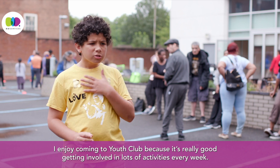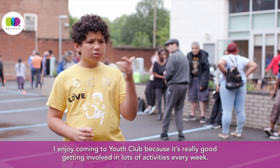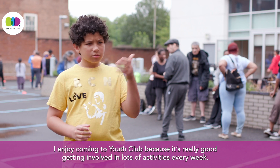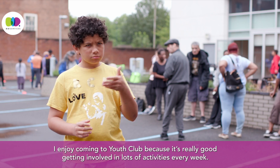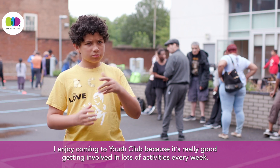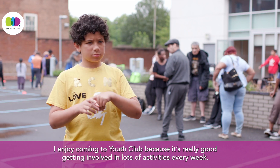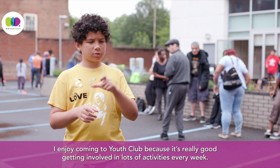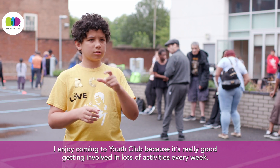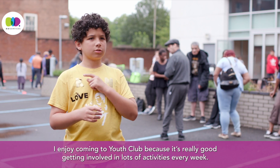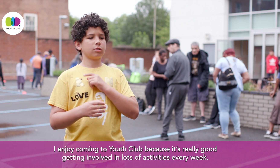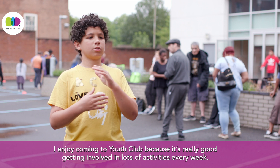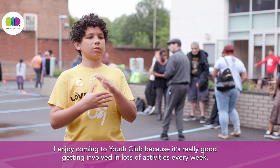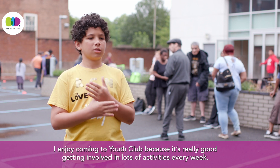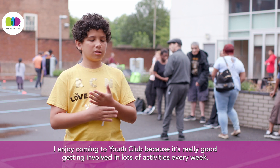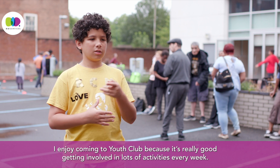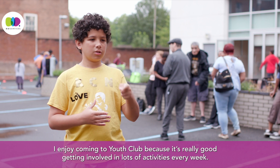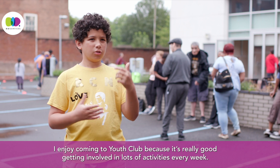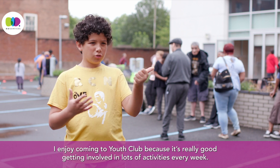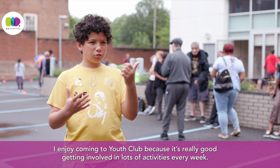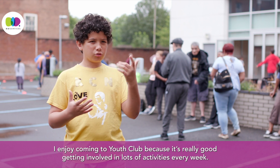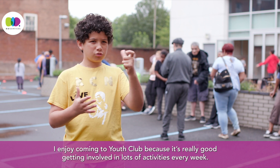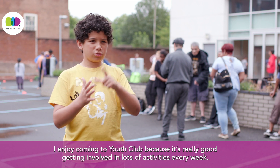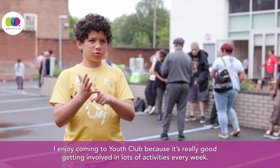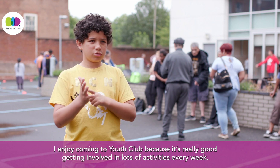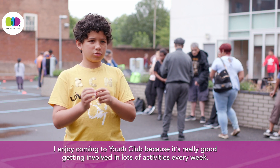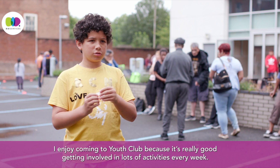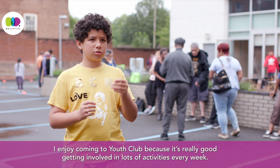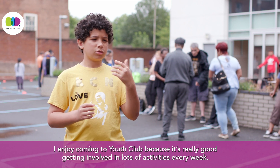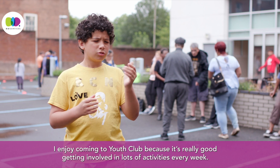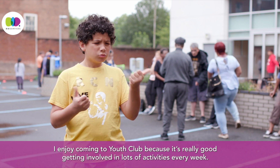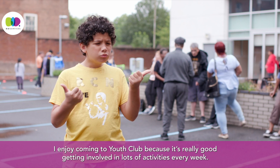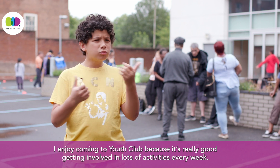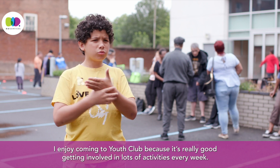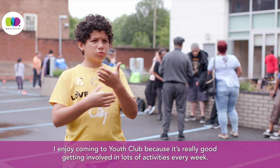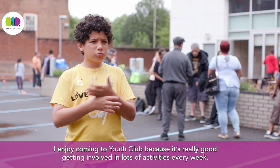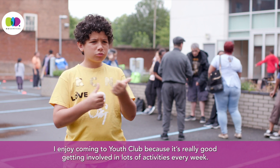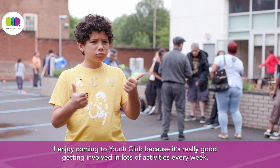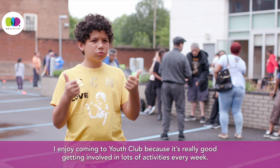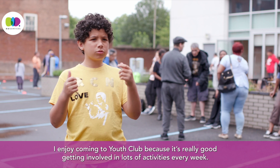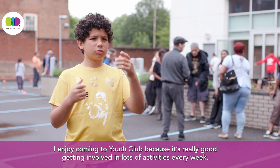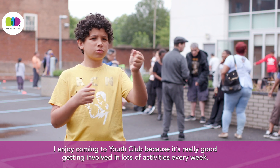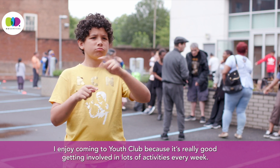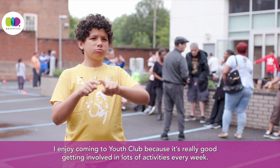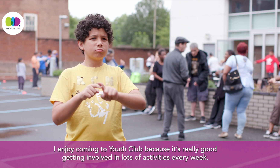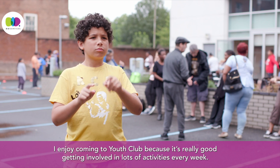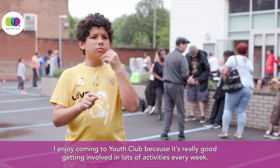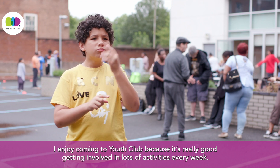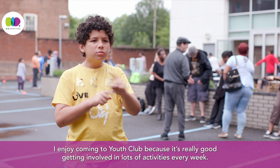I enjoy coming to youth club because it's really good getting involved in lots of activities every week.